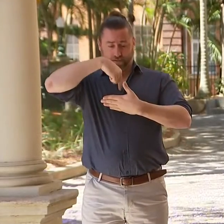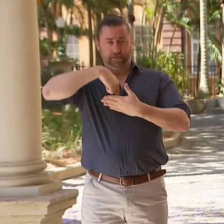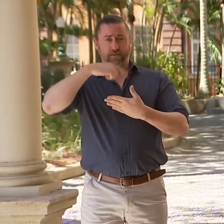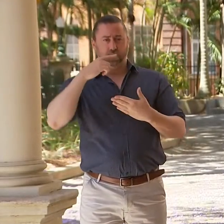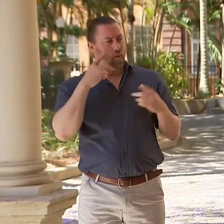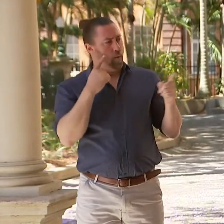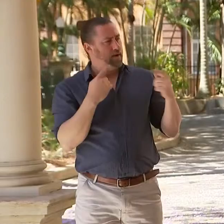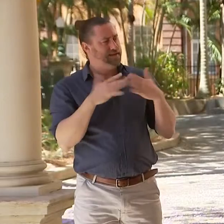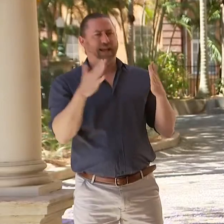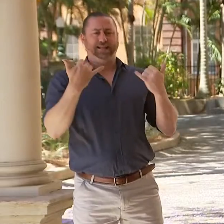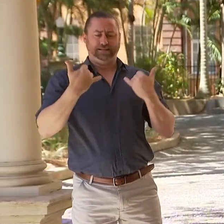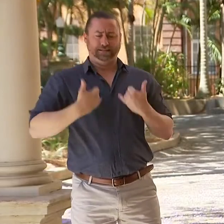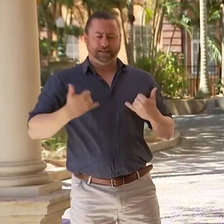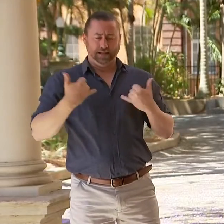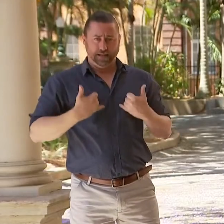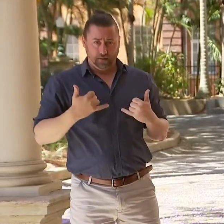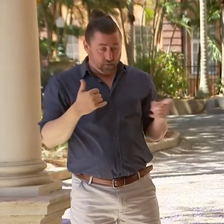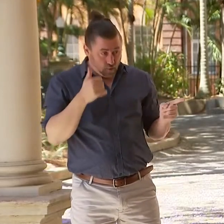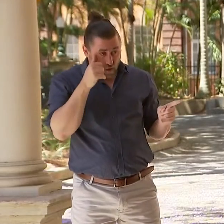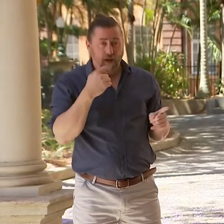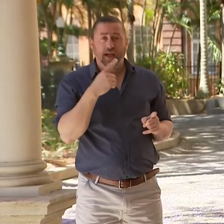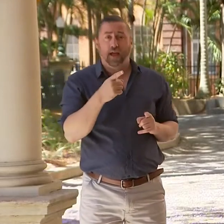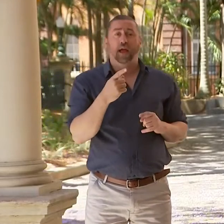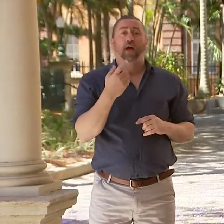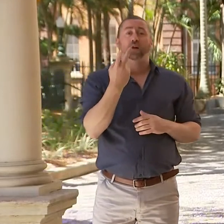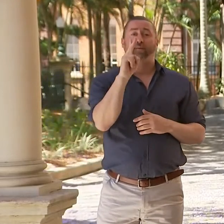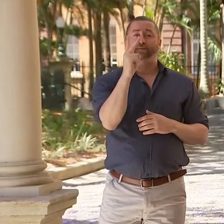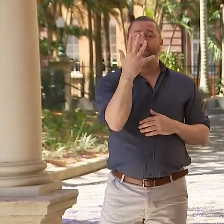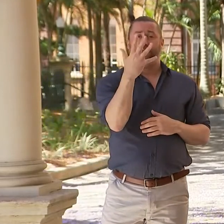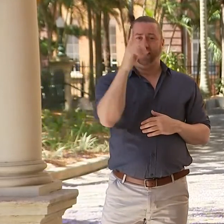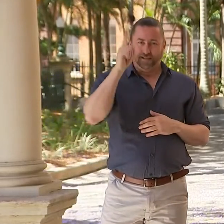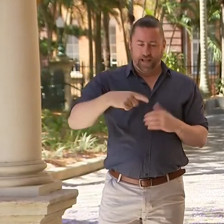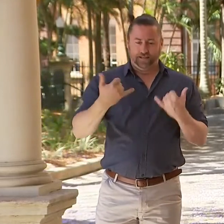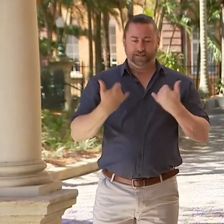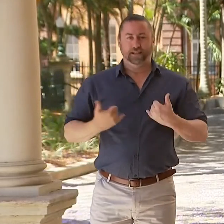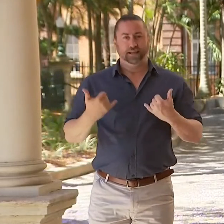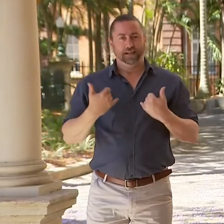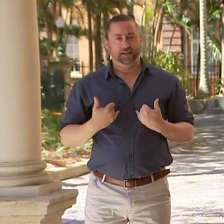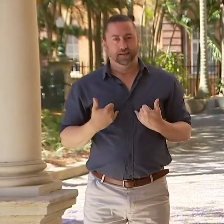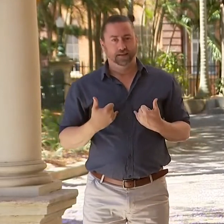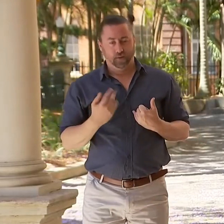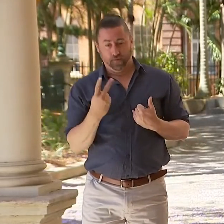develop the symptoms? From the 25th, yeah.